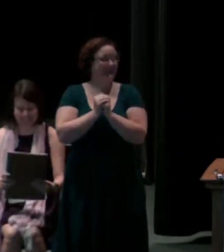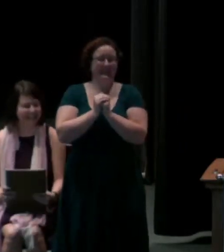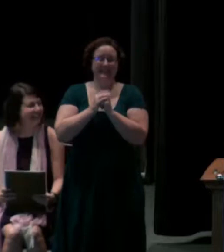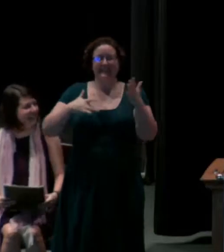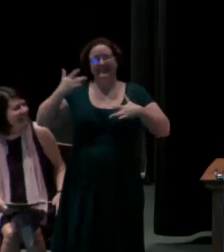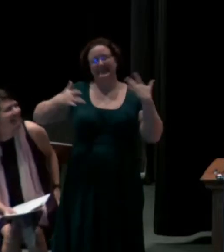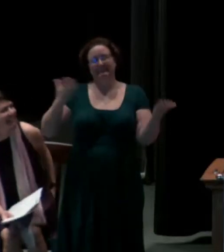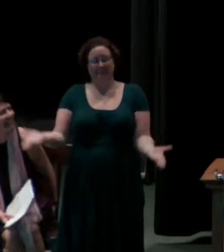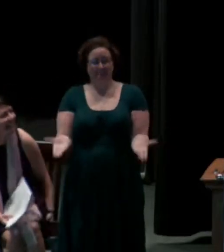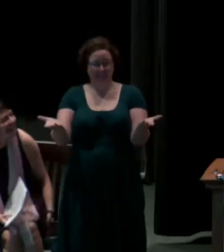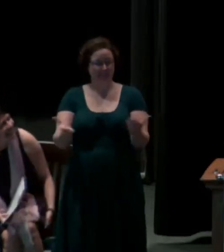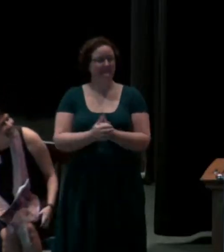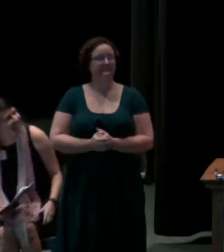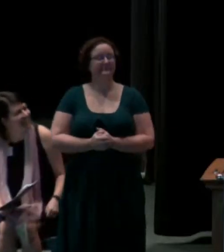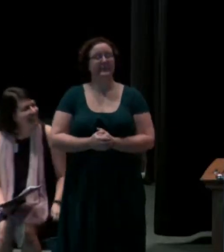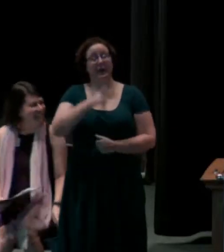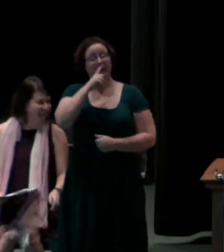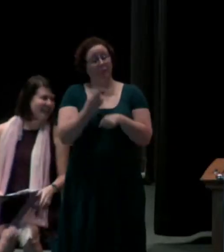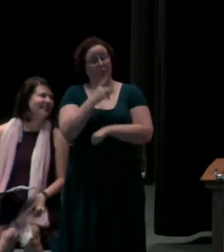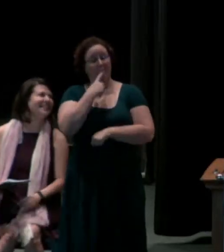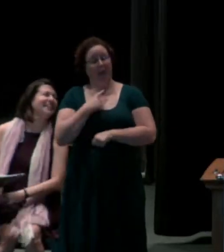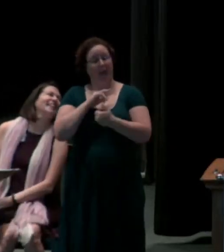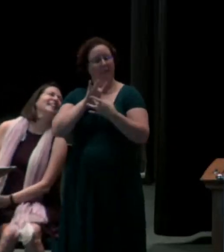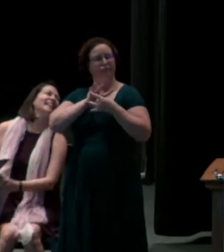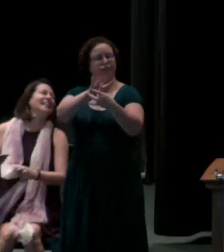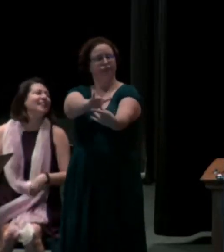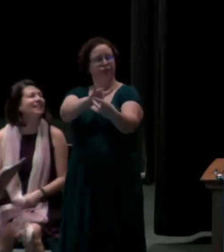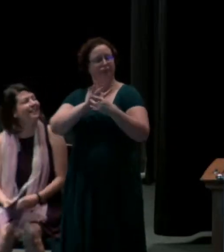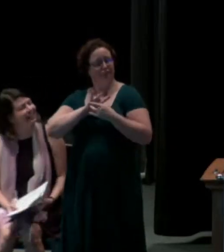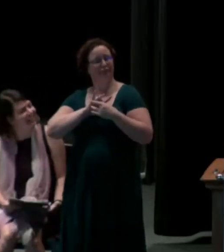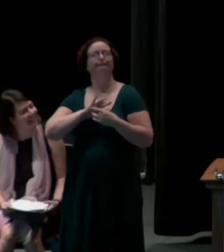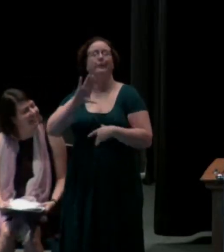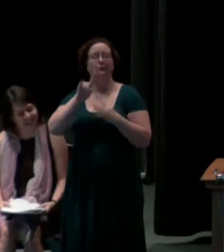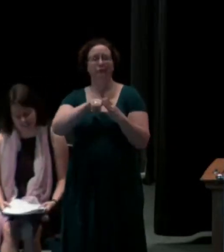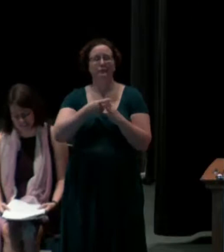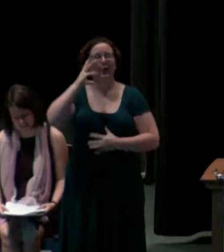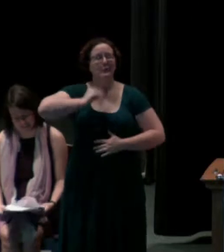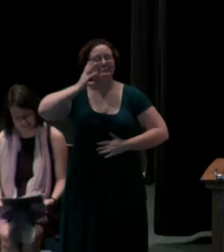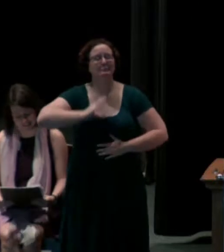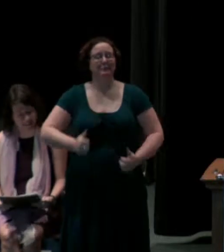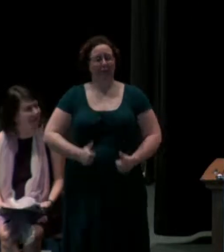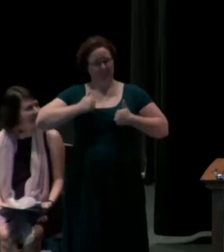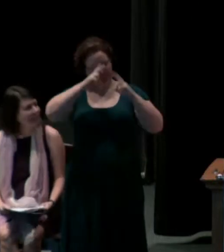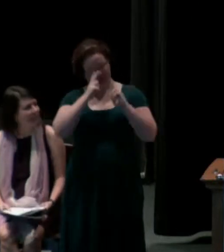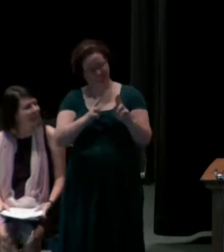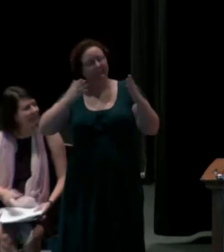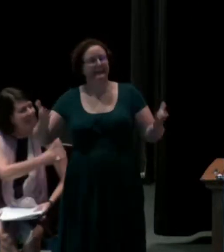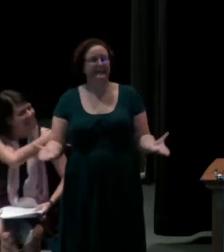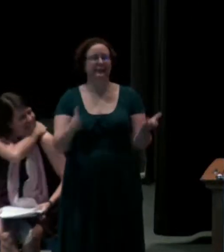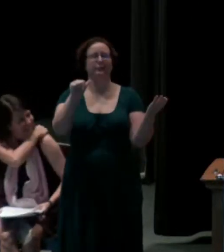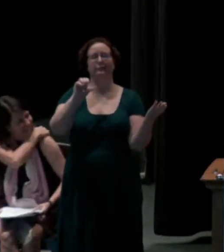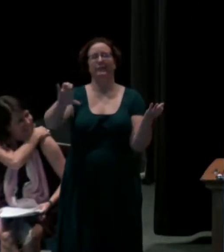here. I am wearing red in solidarity with all of you as you begin your journey of living honorably here at Agnes